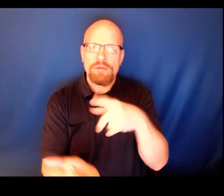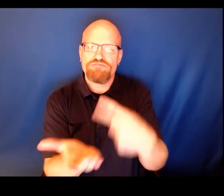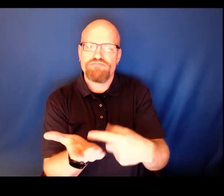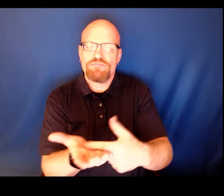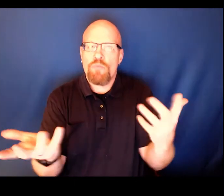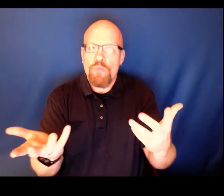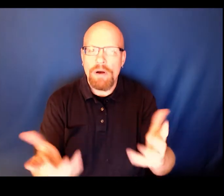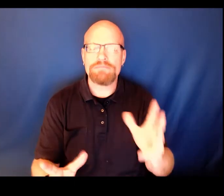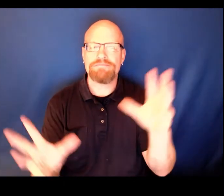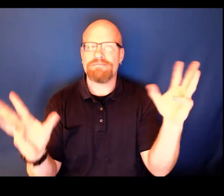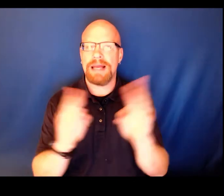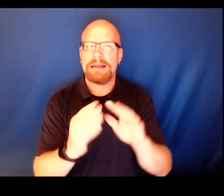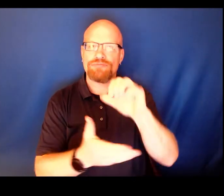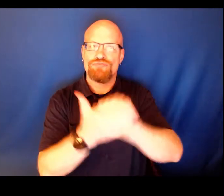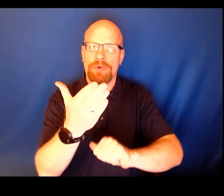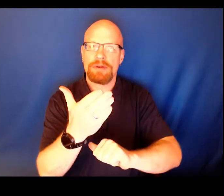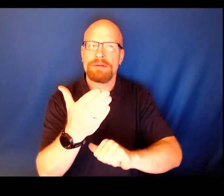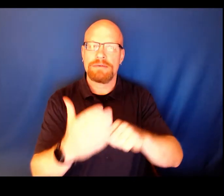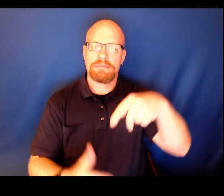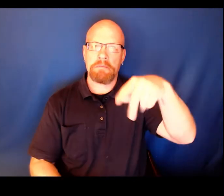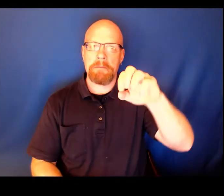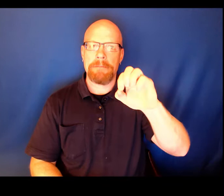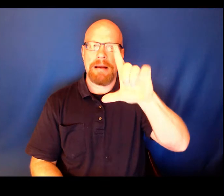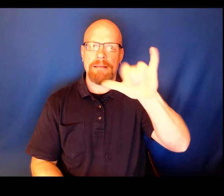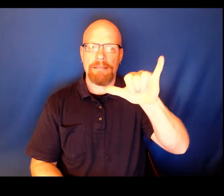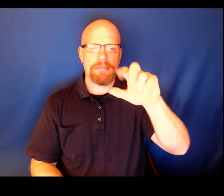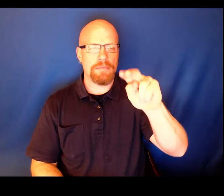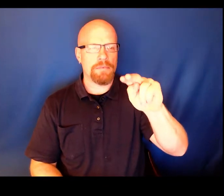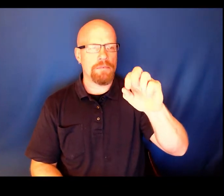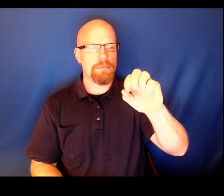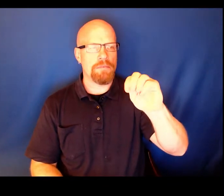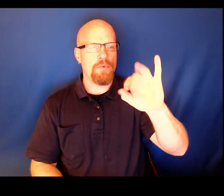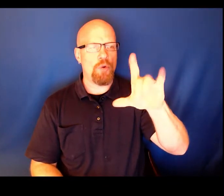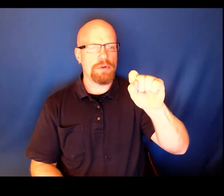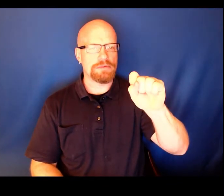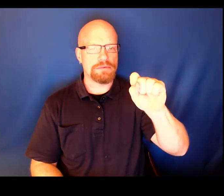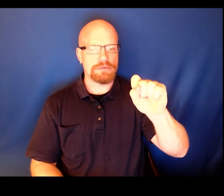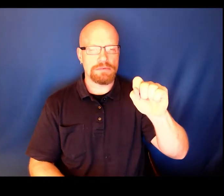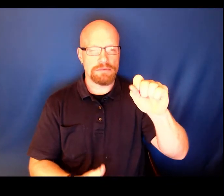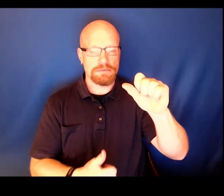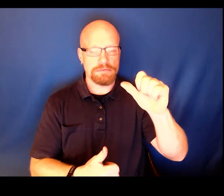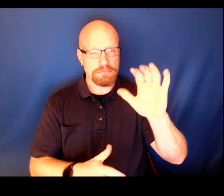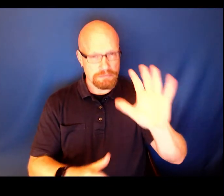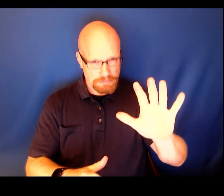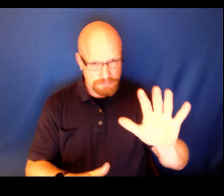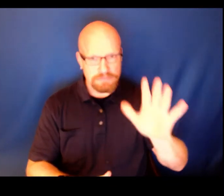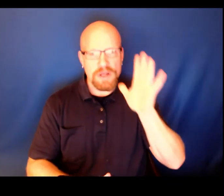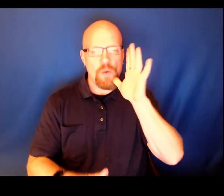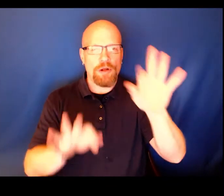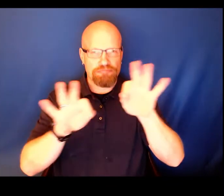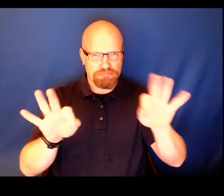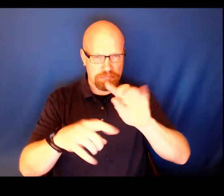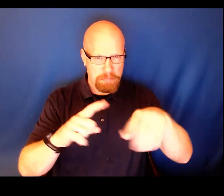Okay, today we're going to talk about adding and subtracting polynomials.